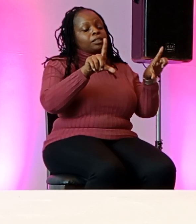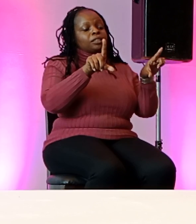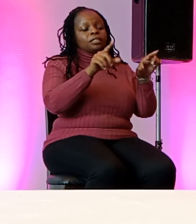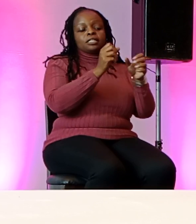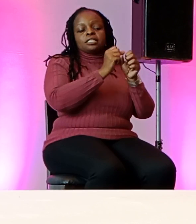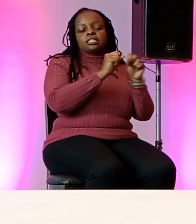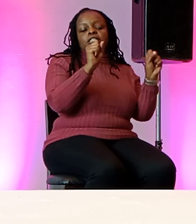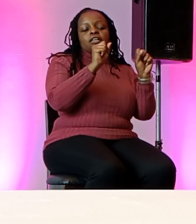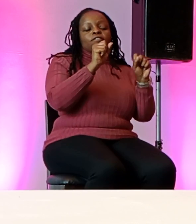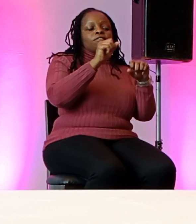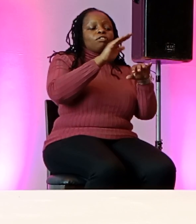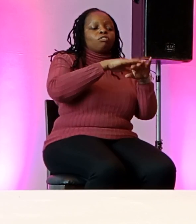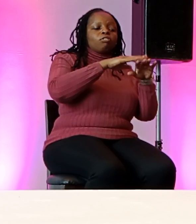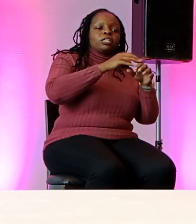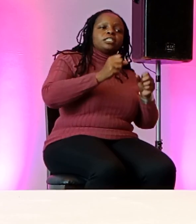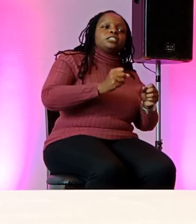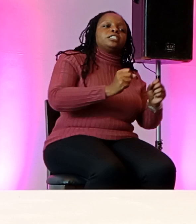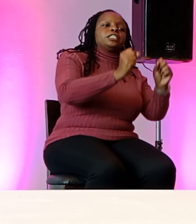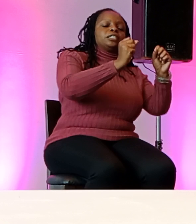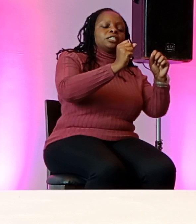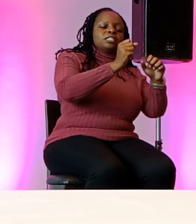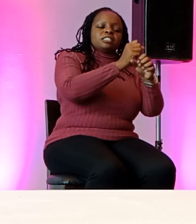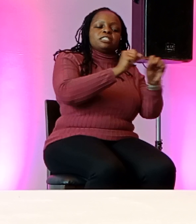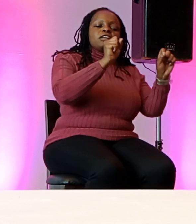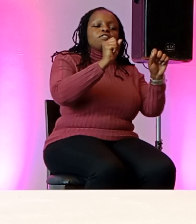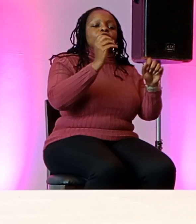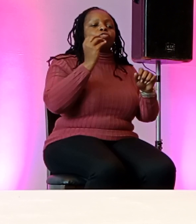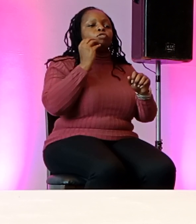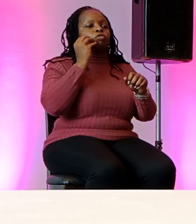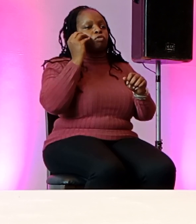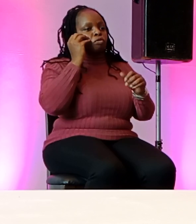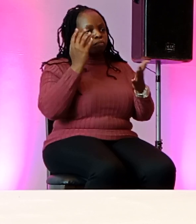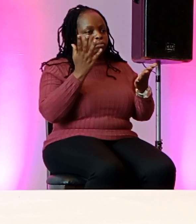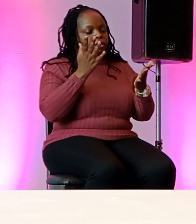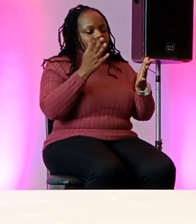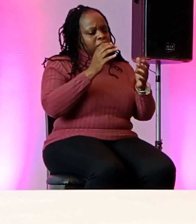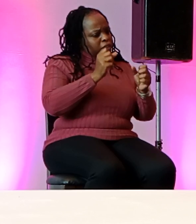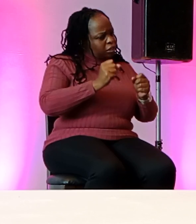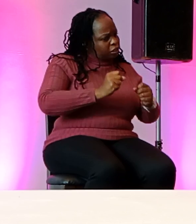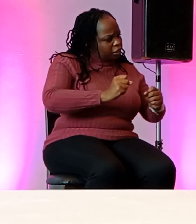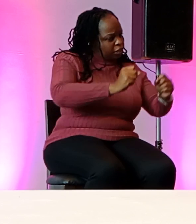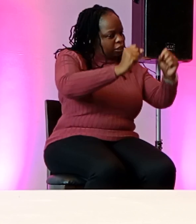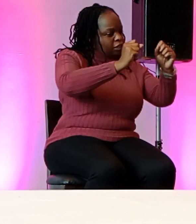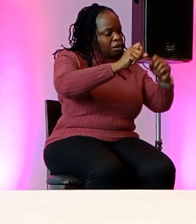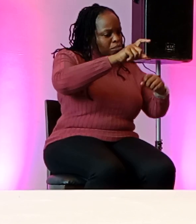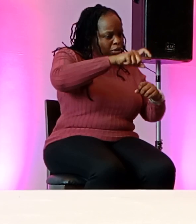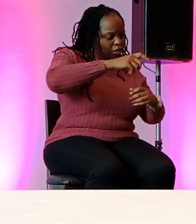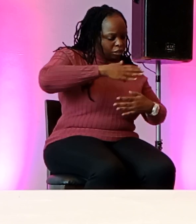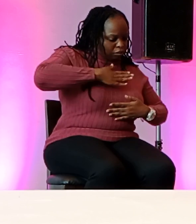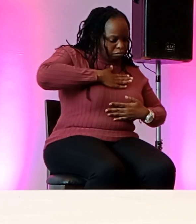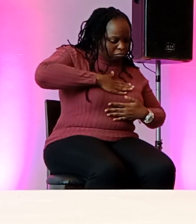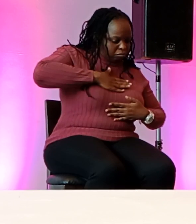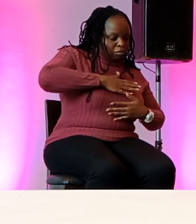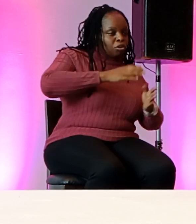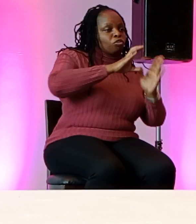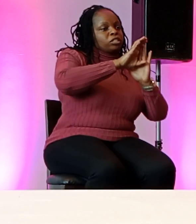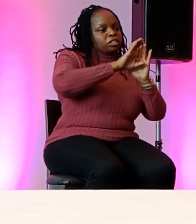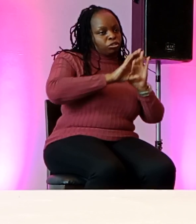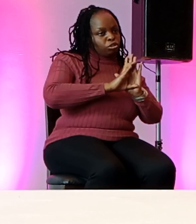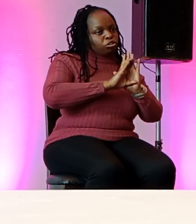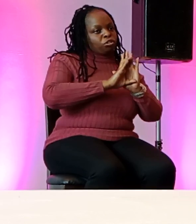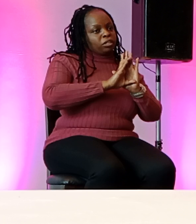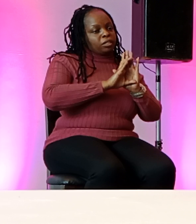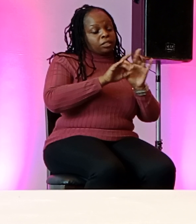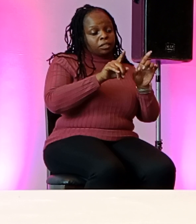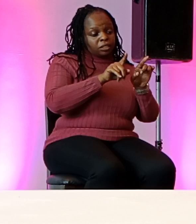safety in our streets, in our homes, for the strict adherence to our Constitution.